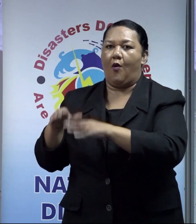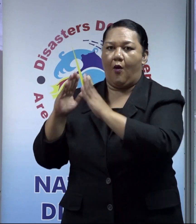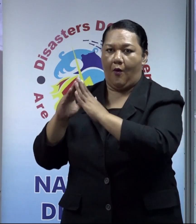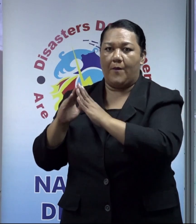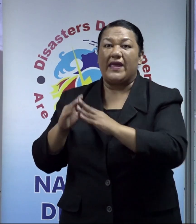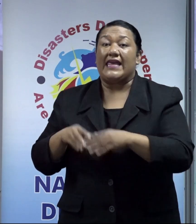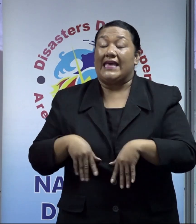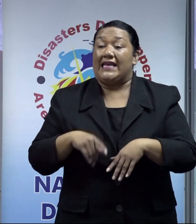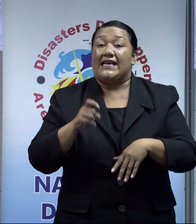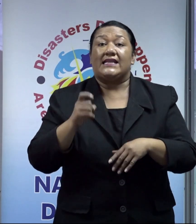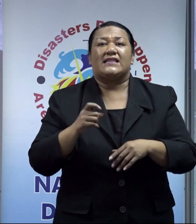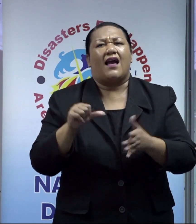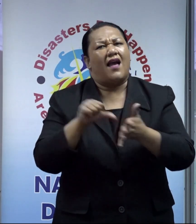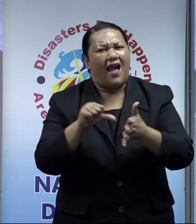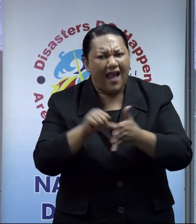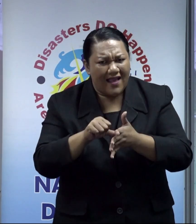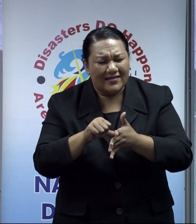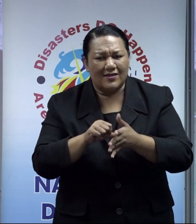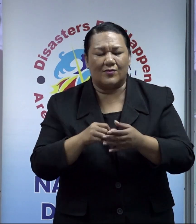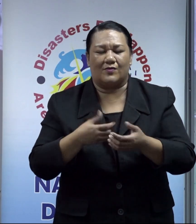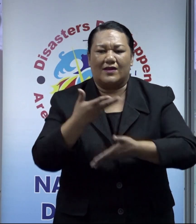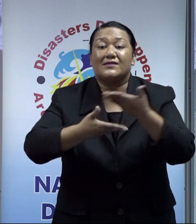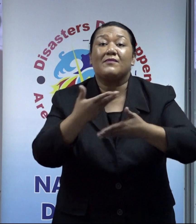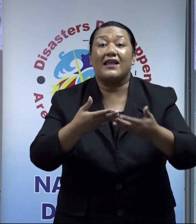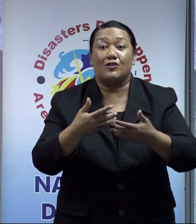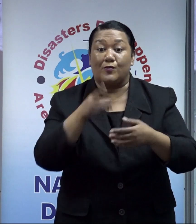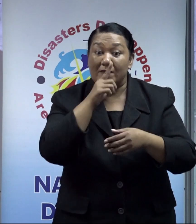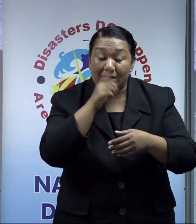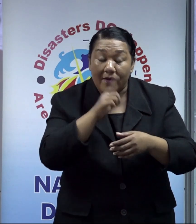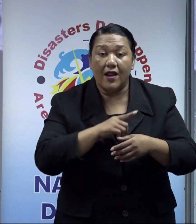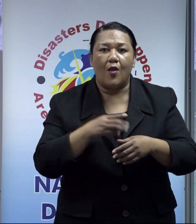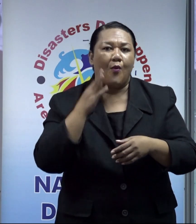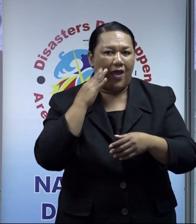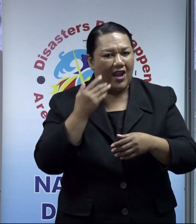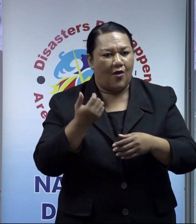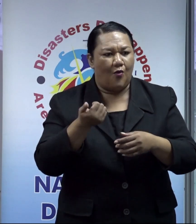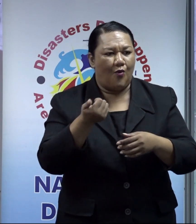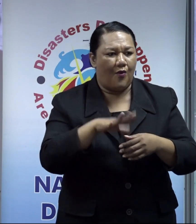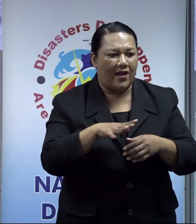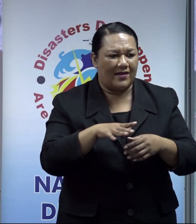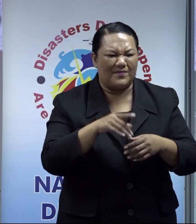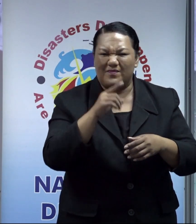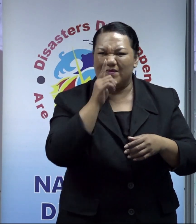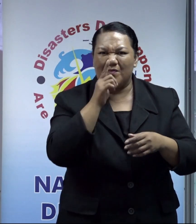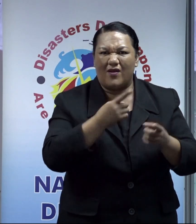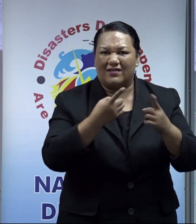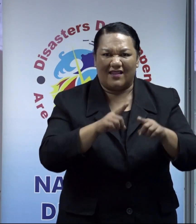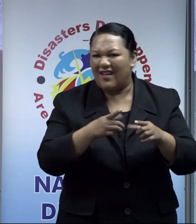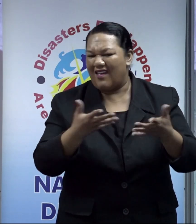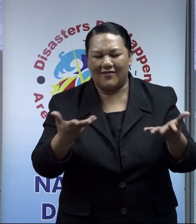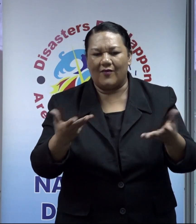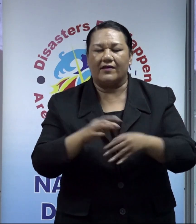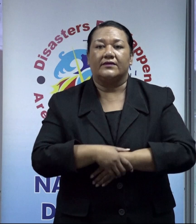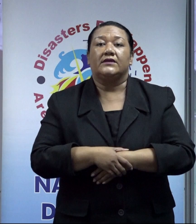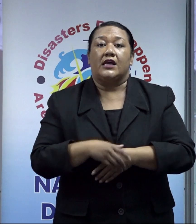to public once we start losing lives. And so for that main reason, government has taken the precautionary measures to move. And again,